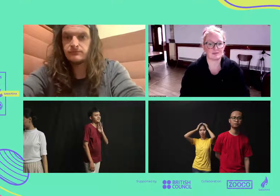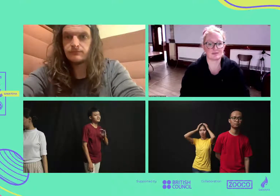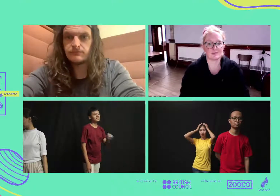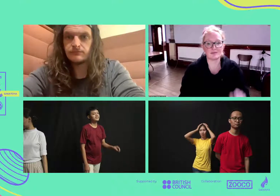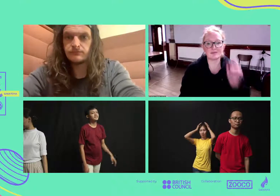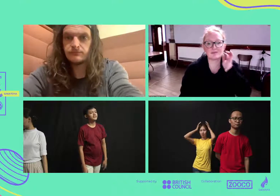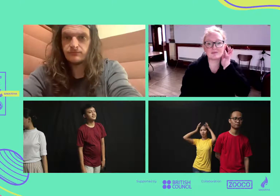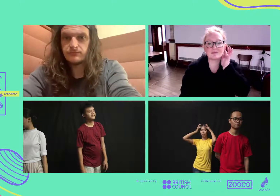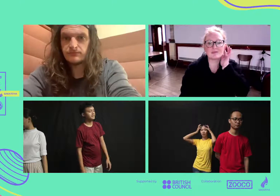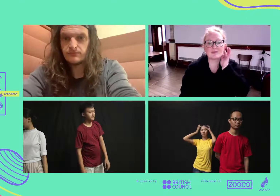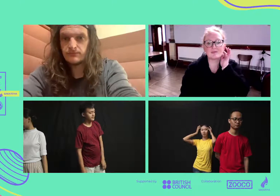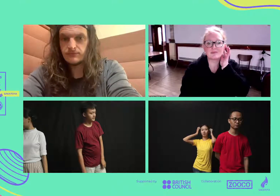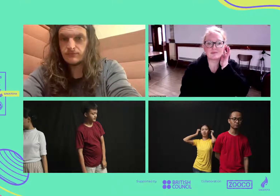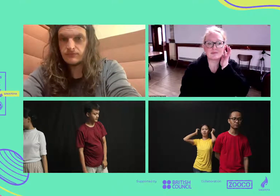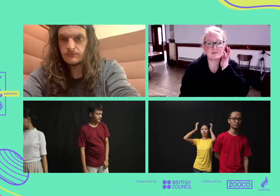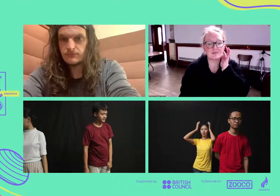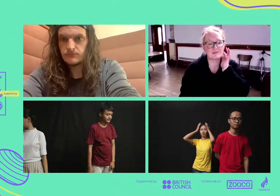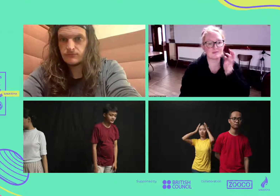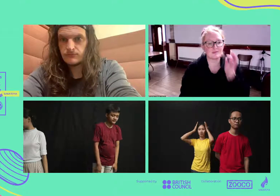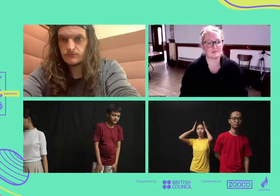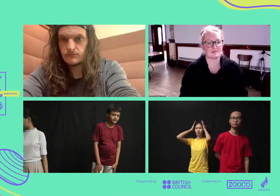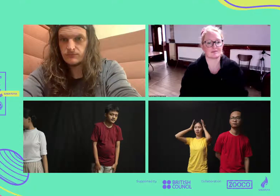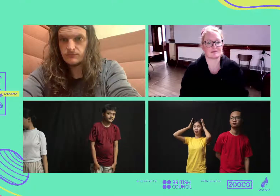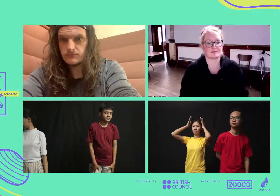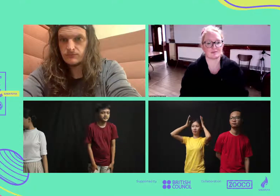Okay, thanks for letting me know.